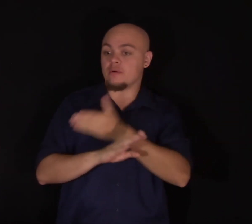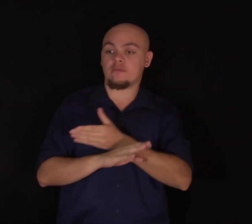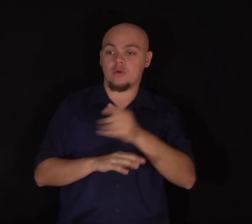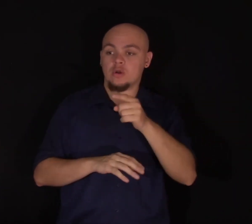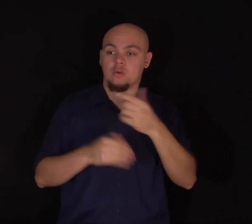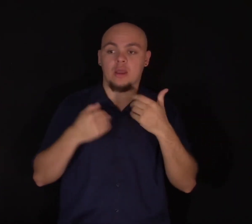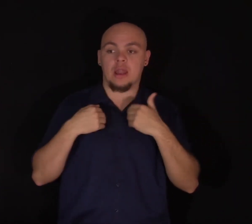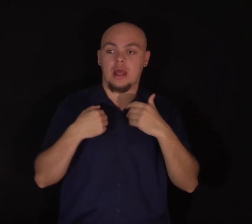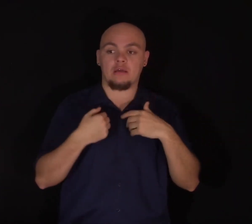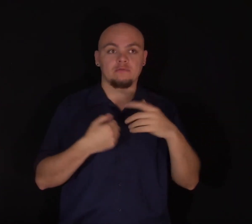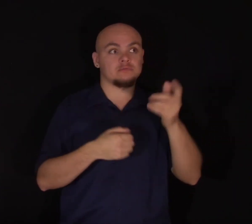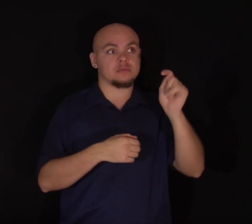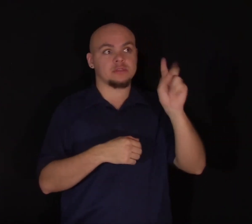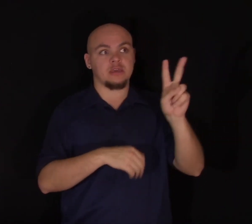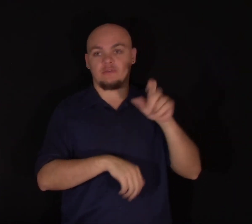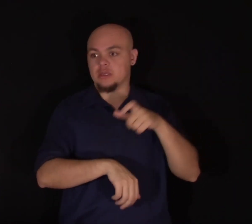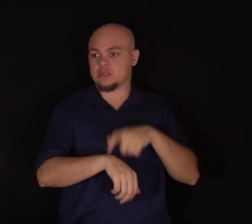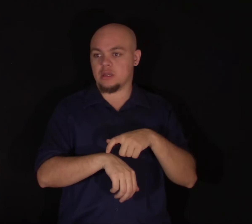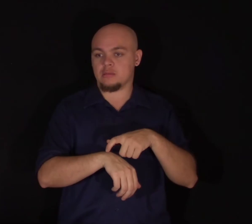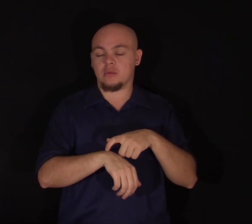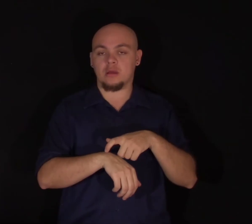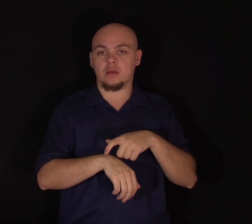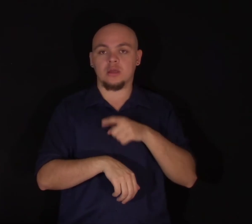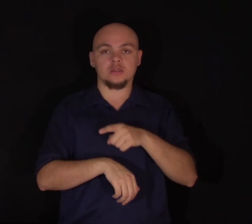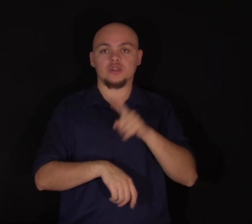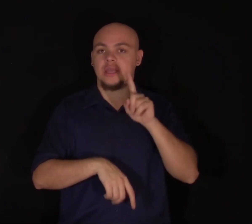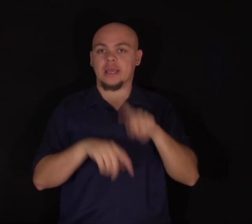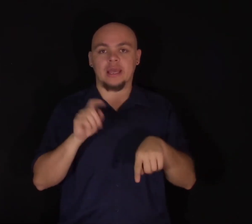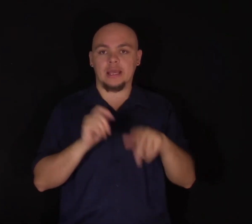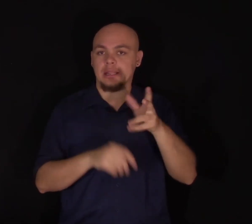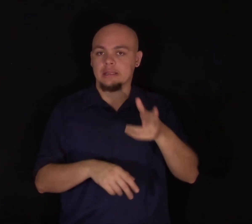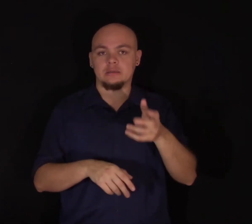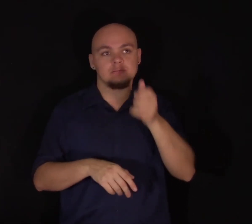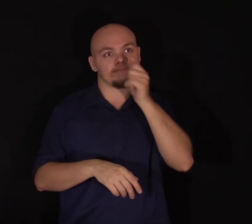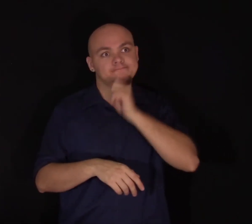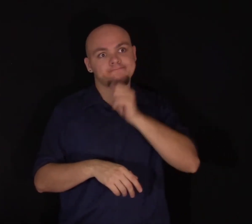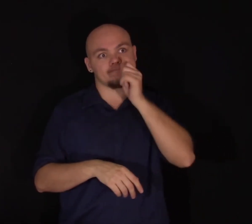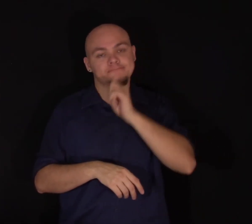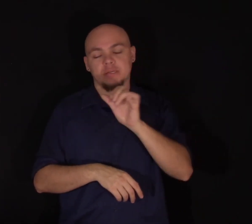screen time. It seems like she just can't handle those things.